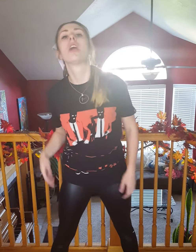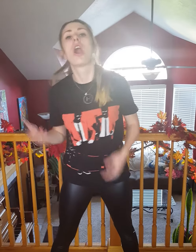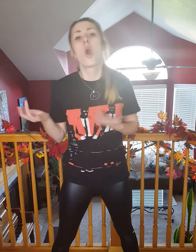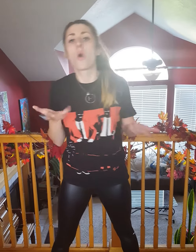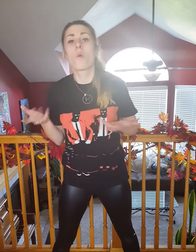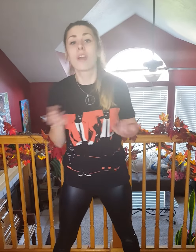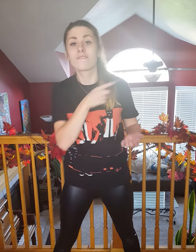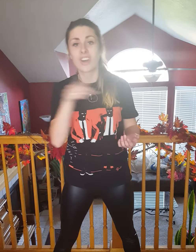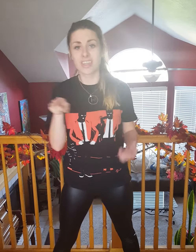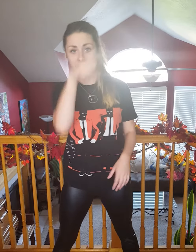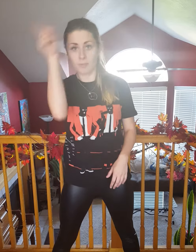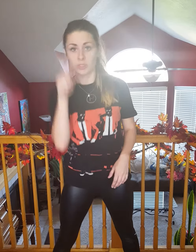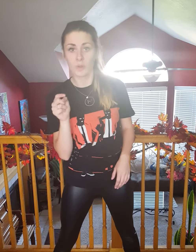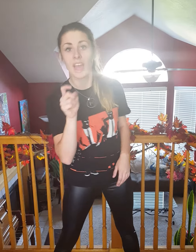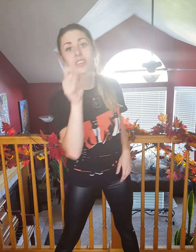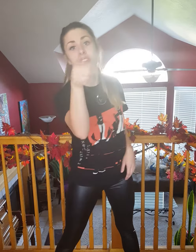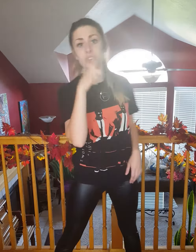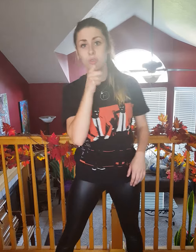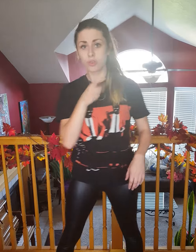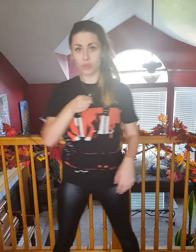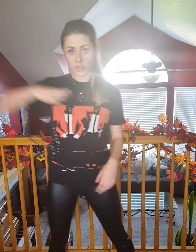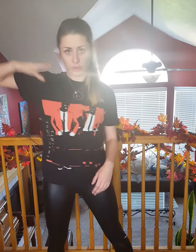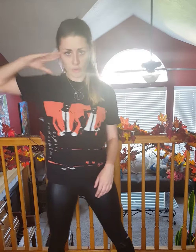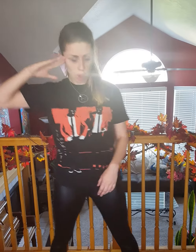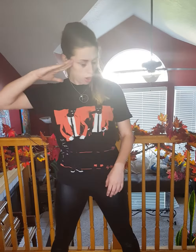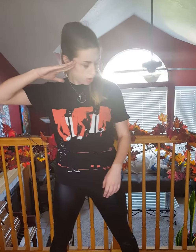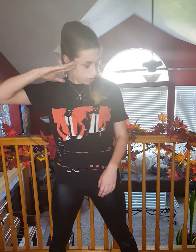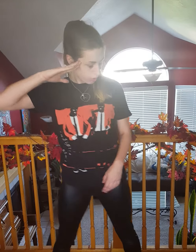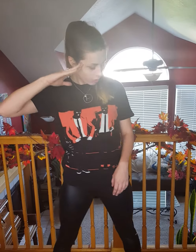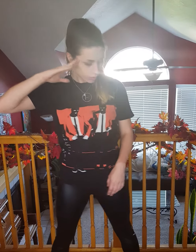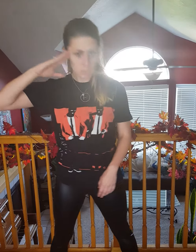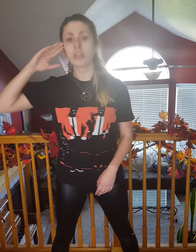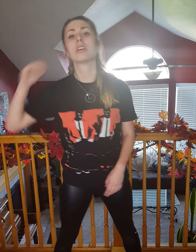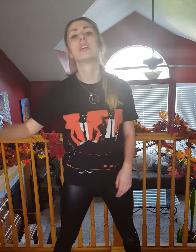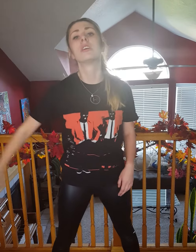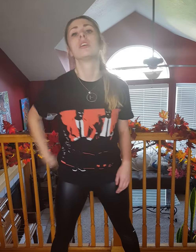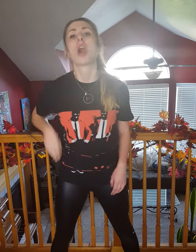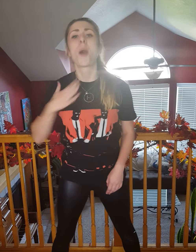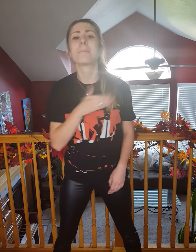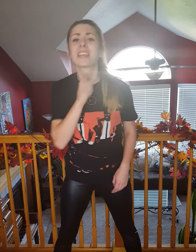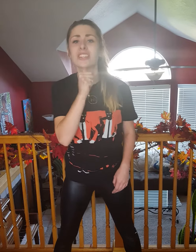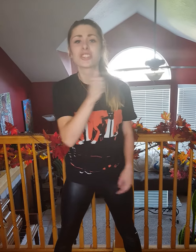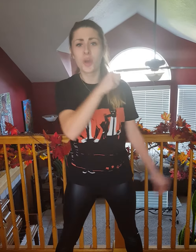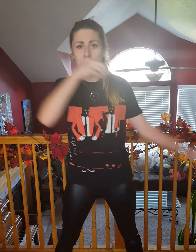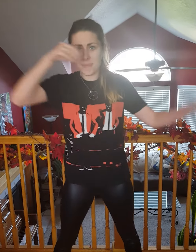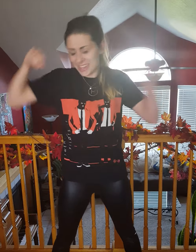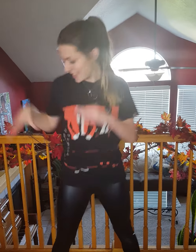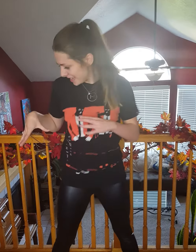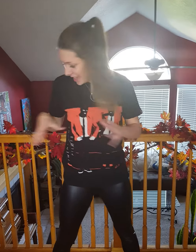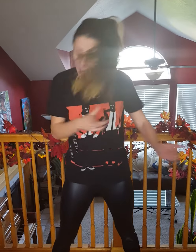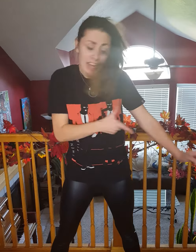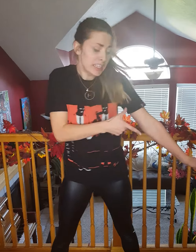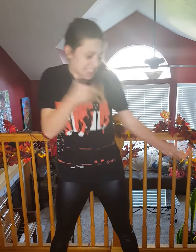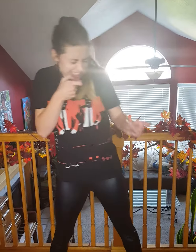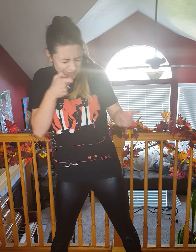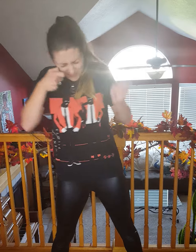Wait for them to ask you who you know Please don't make sudden